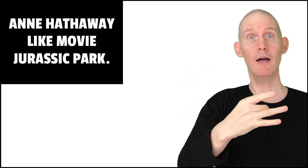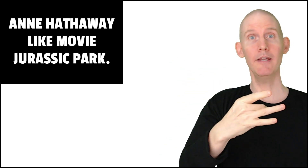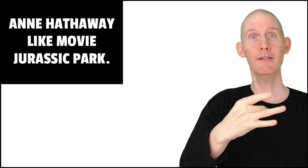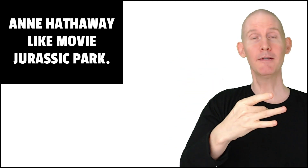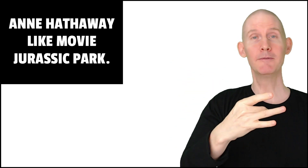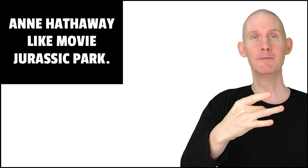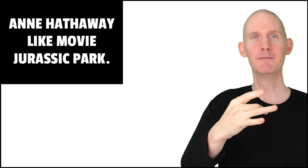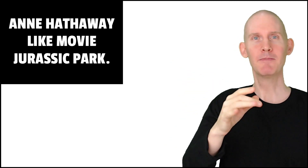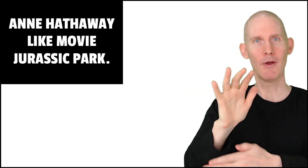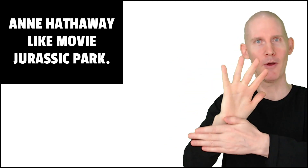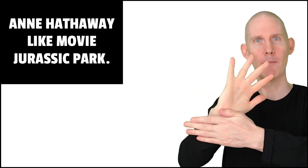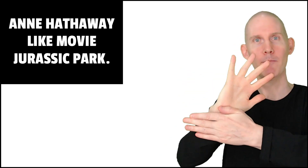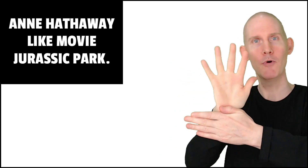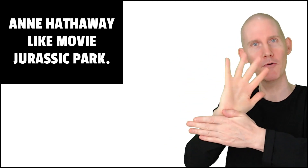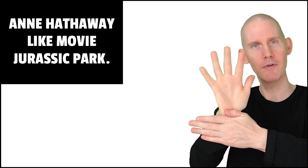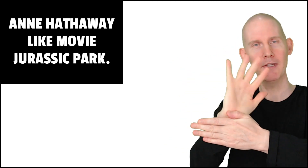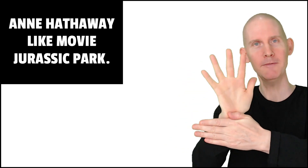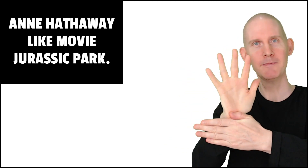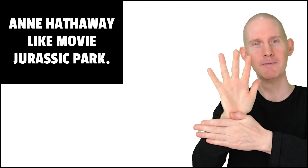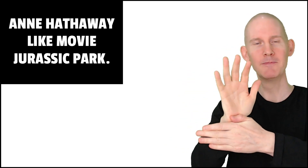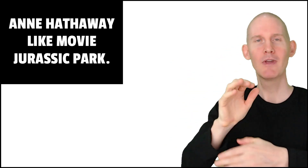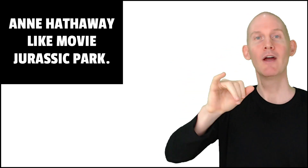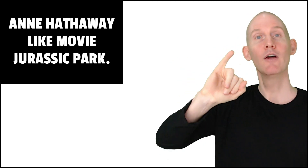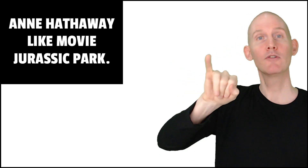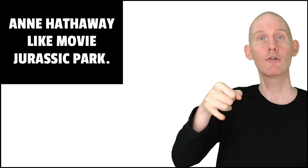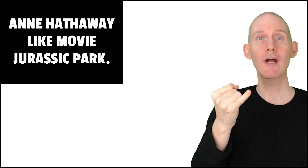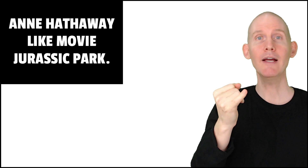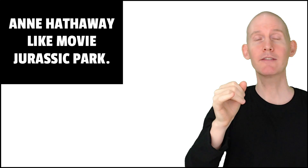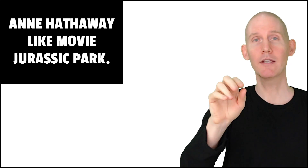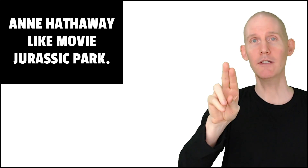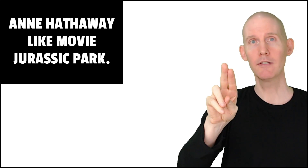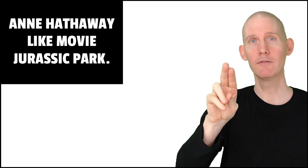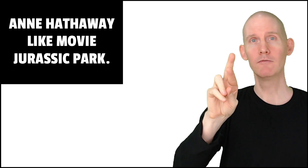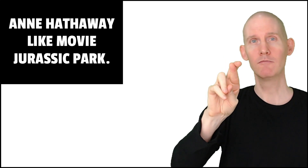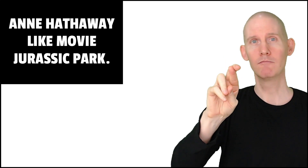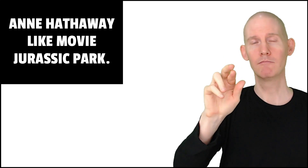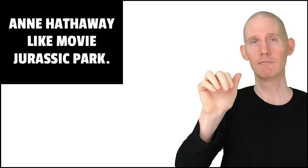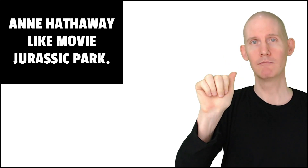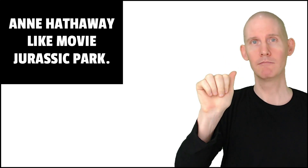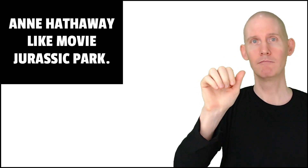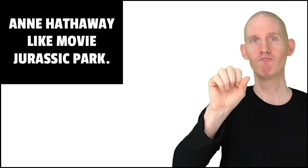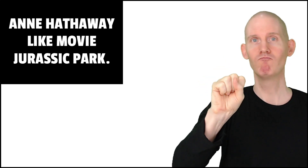like movie Jurassic